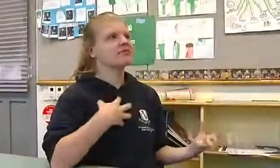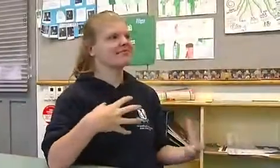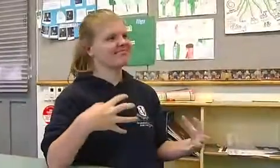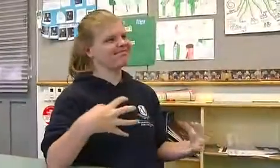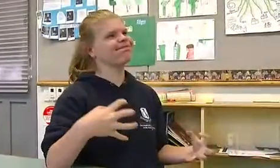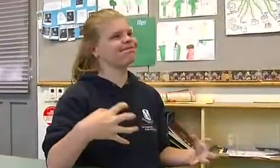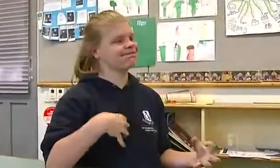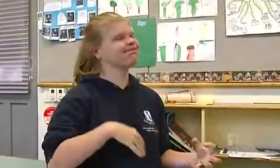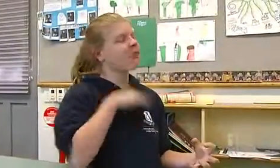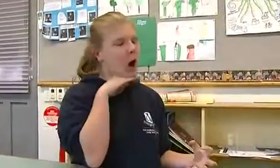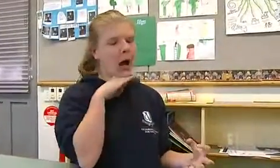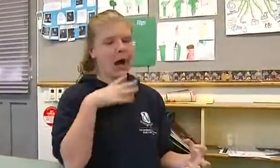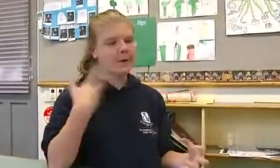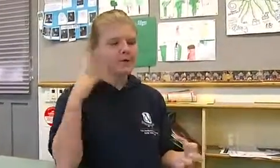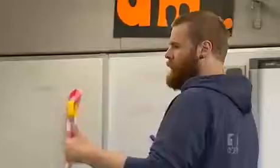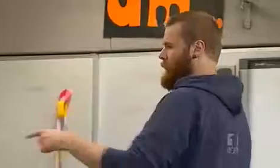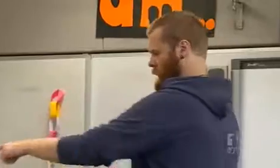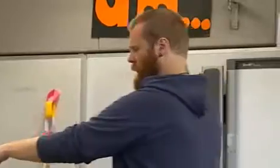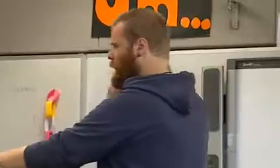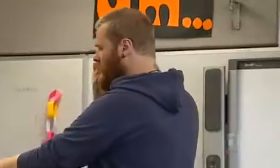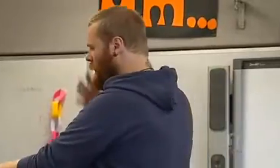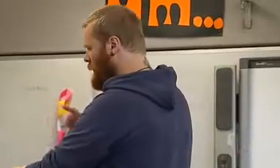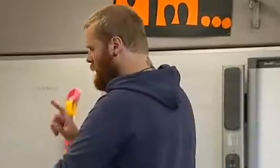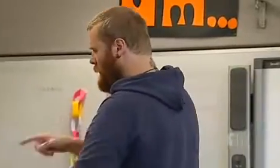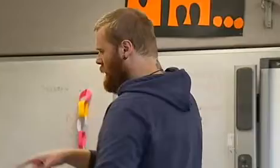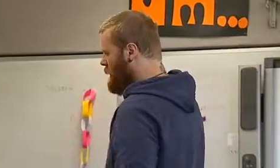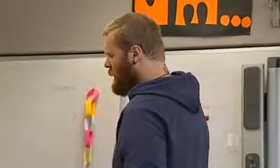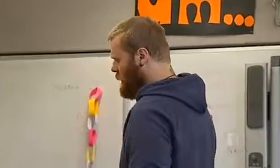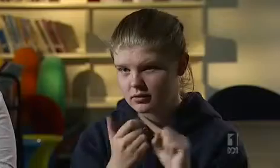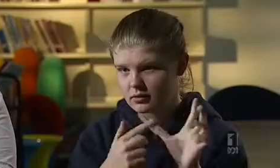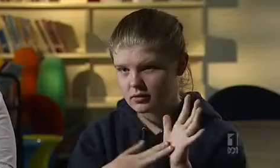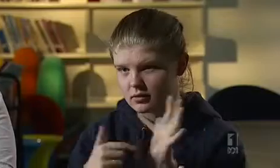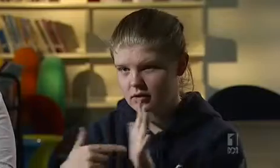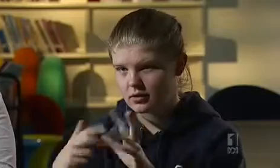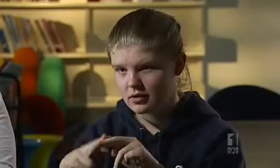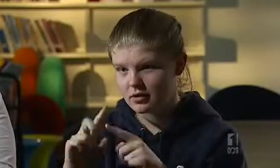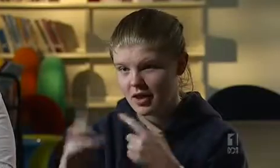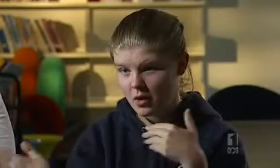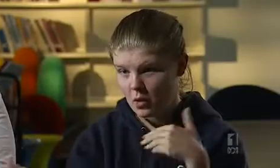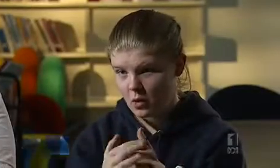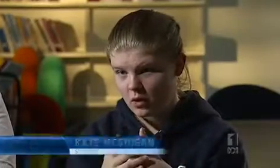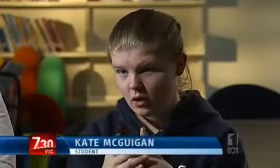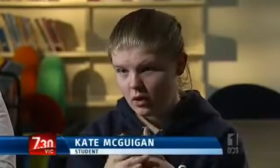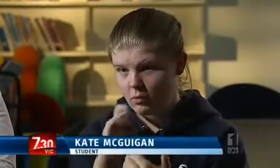Kate McGuigan knows only too well how important the issue is for her. If Kangan TAFE